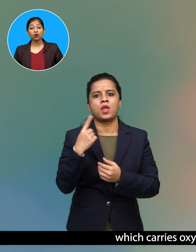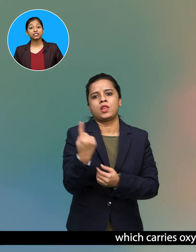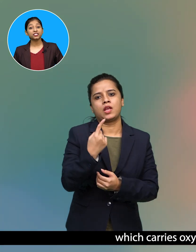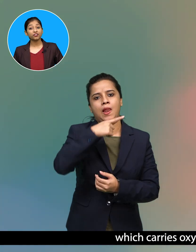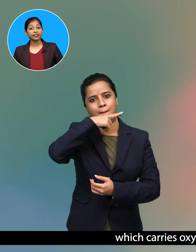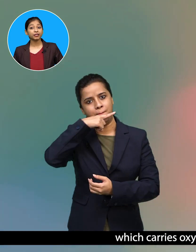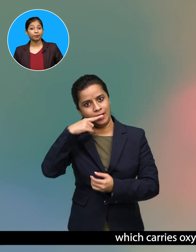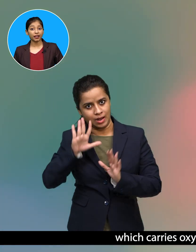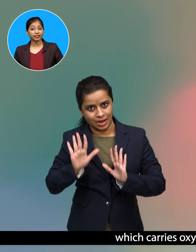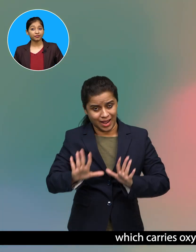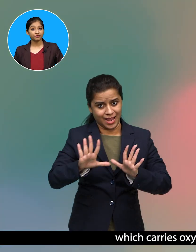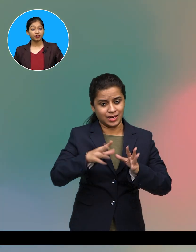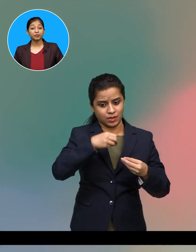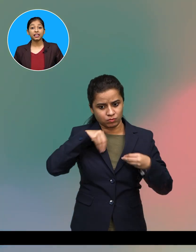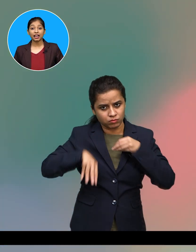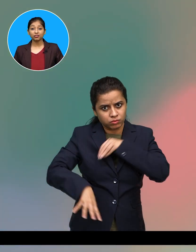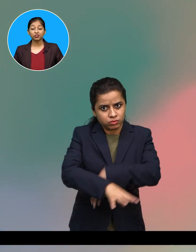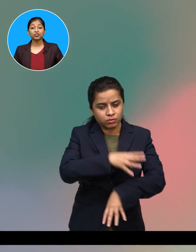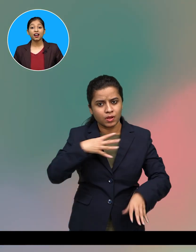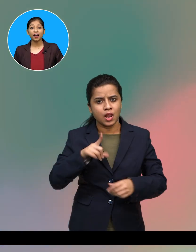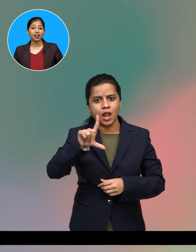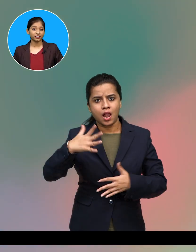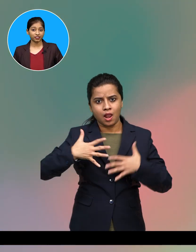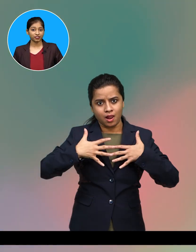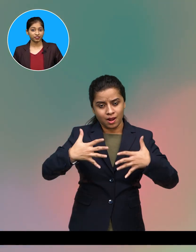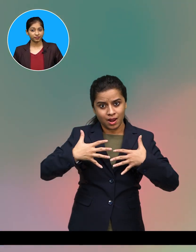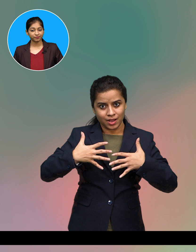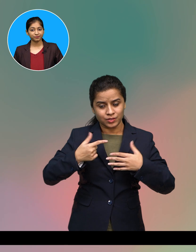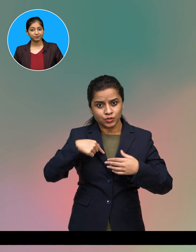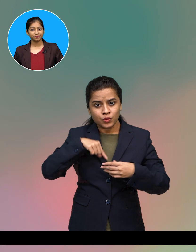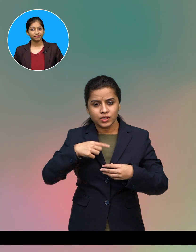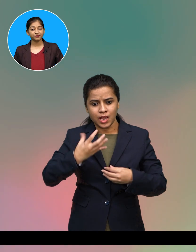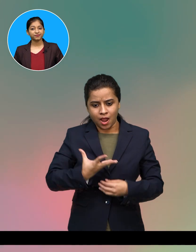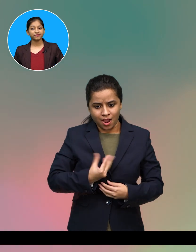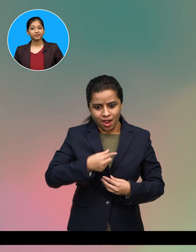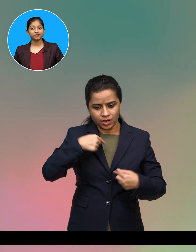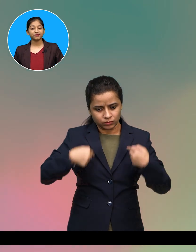carries oxygenated blood from the lungs to the heart.